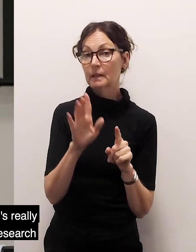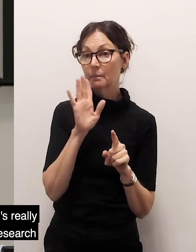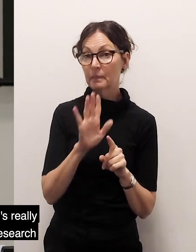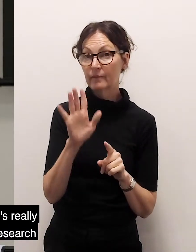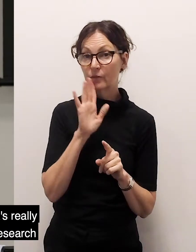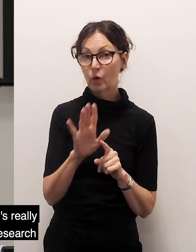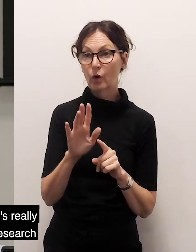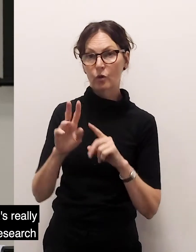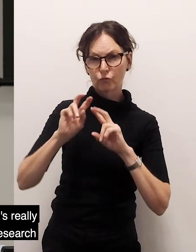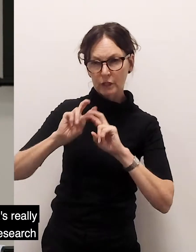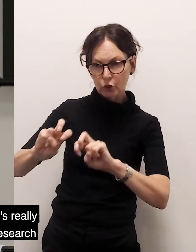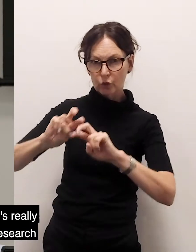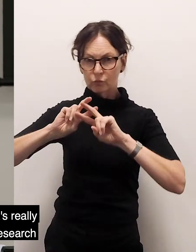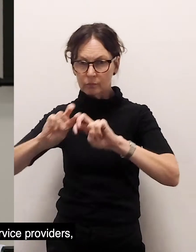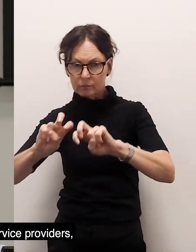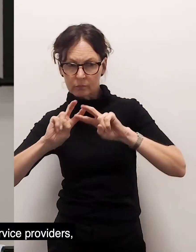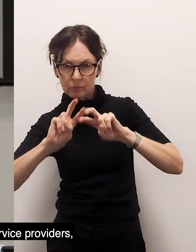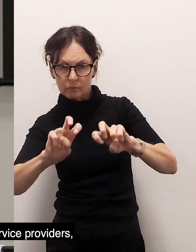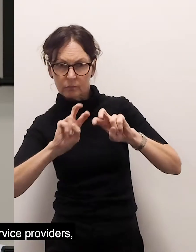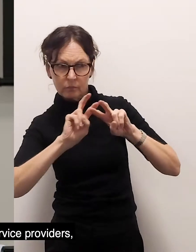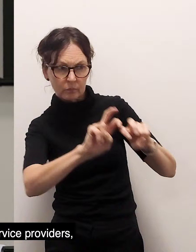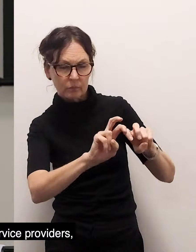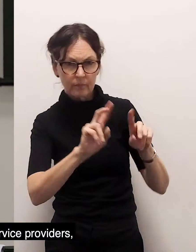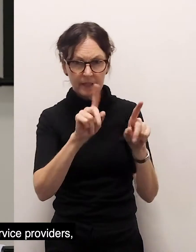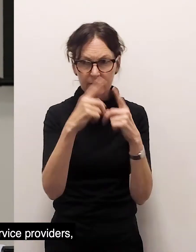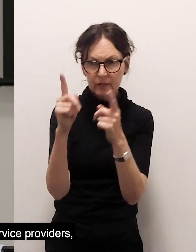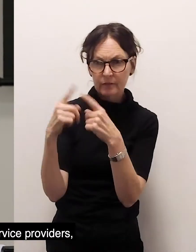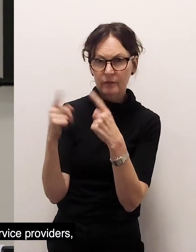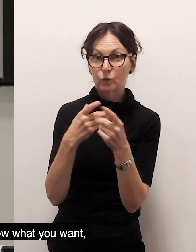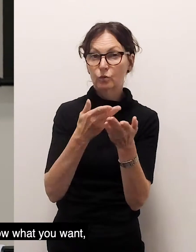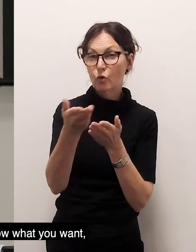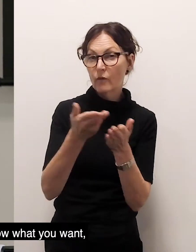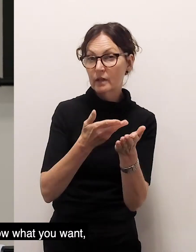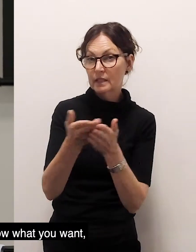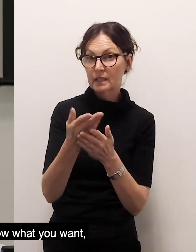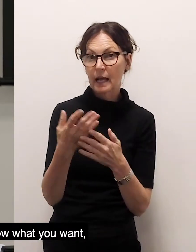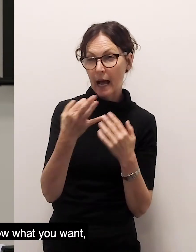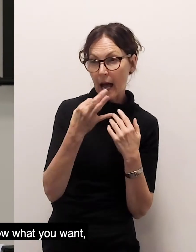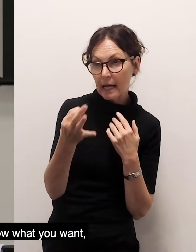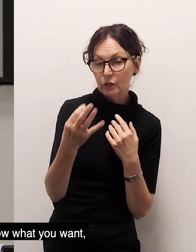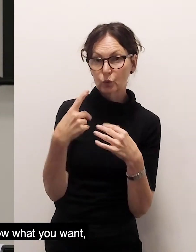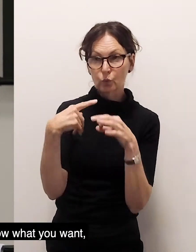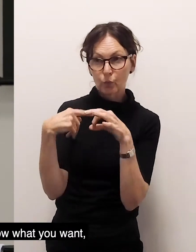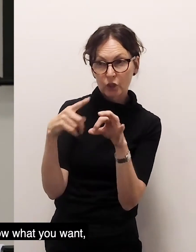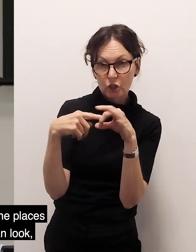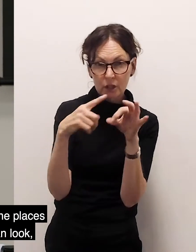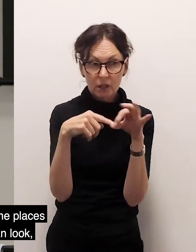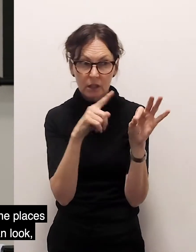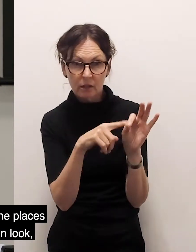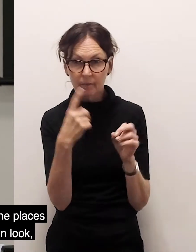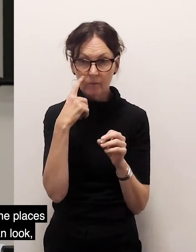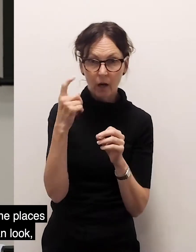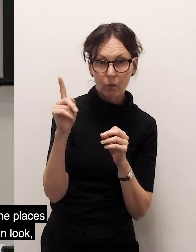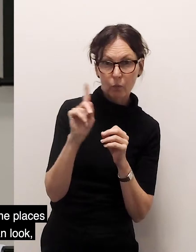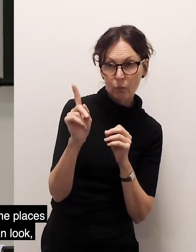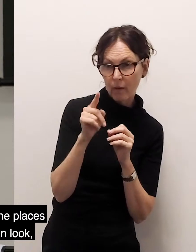So, as I said, it's really important to research available disability service providers, ask them questions, know what you want,